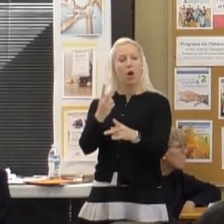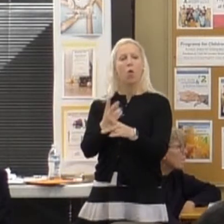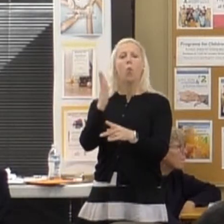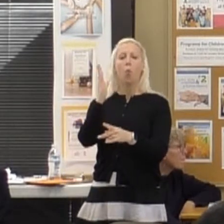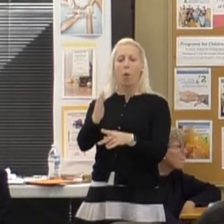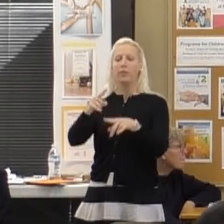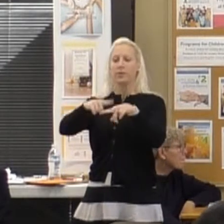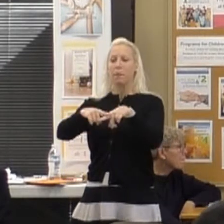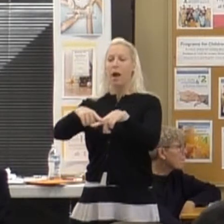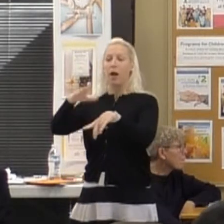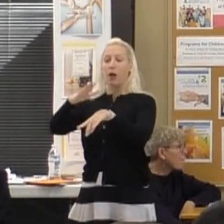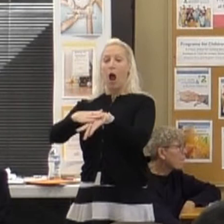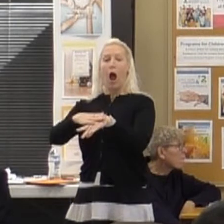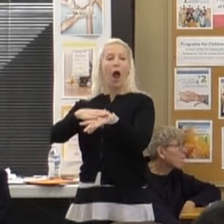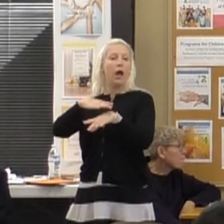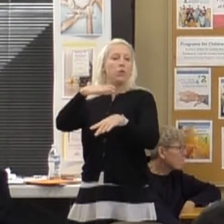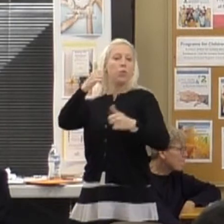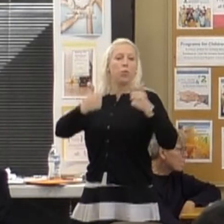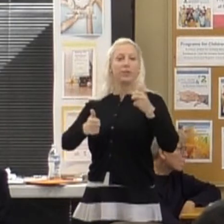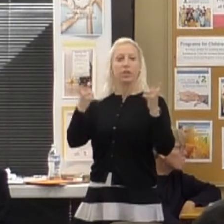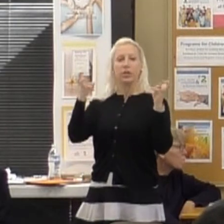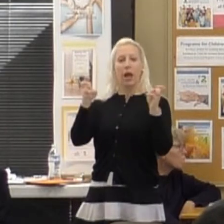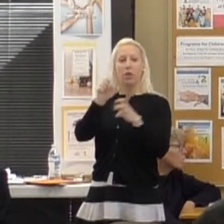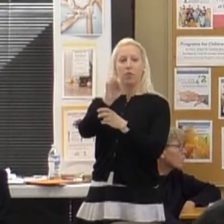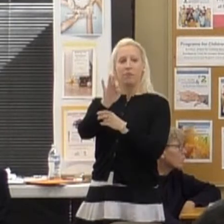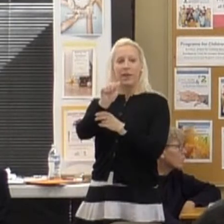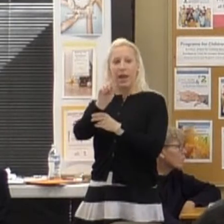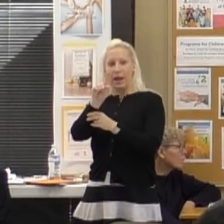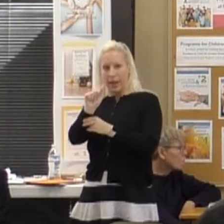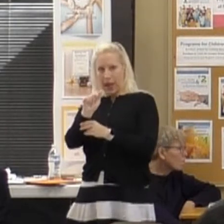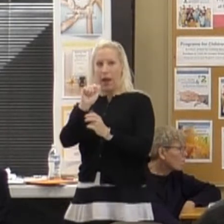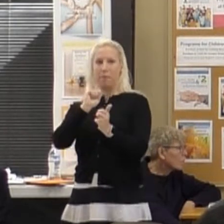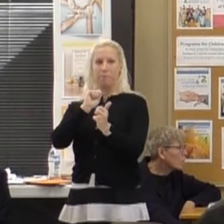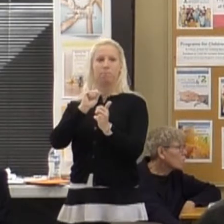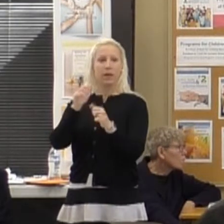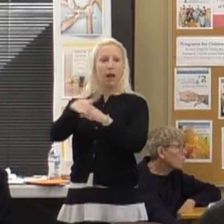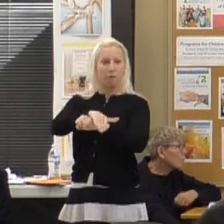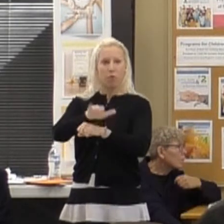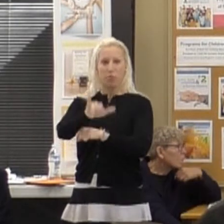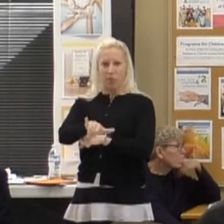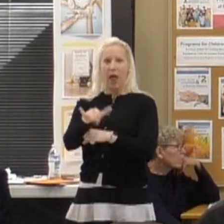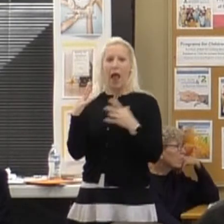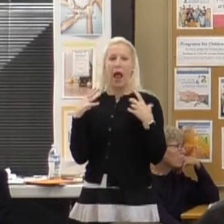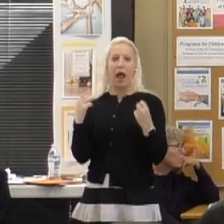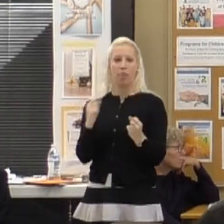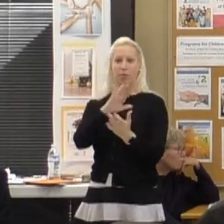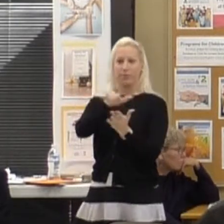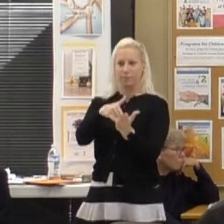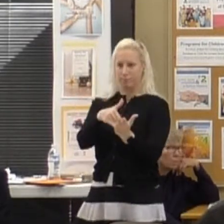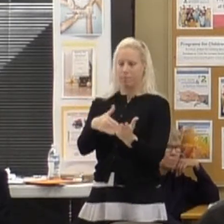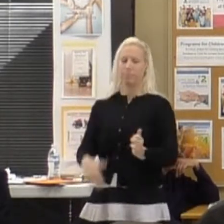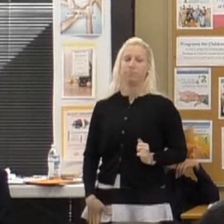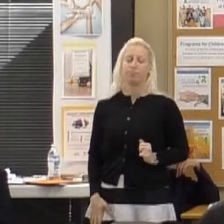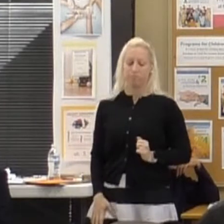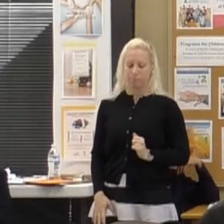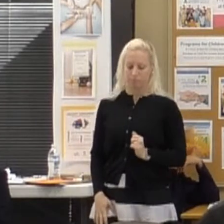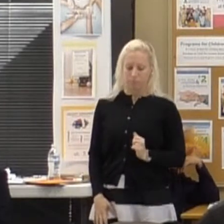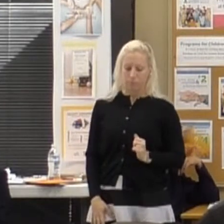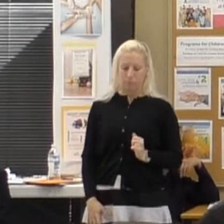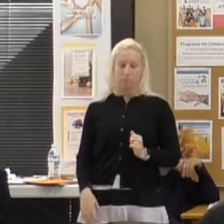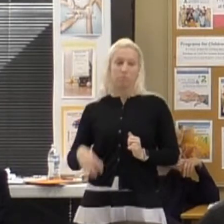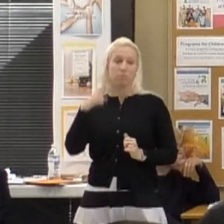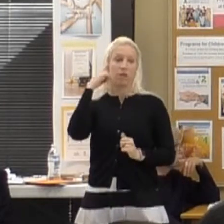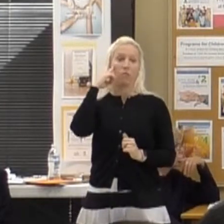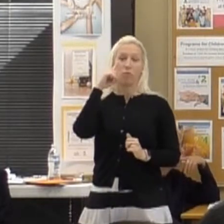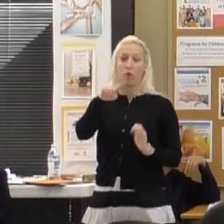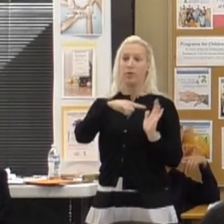It also depends on the type of healthcare. So it affects the different titles within the Americans with